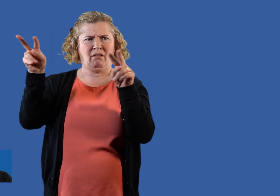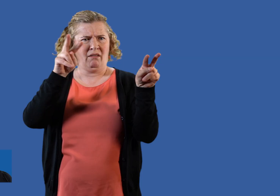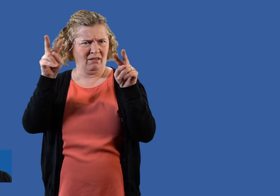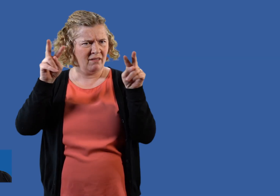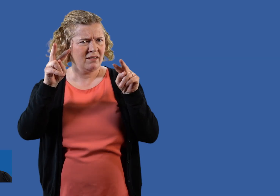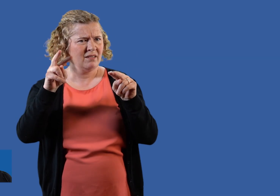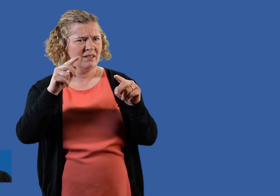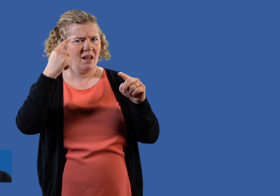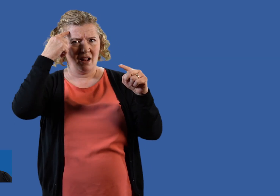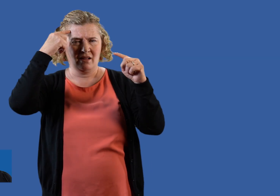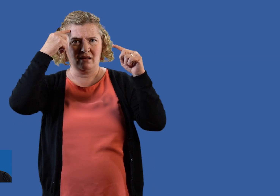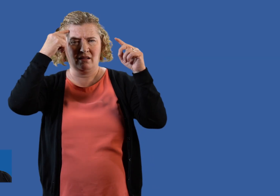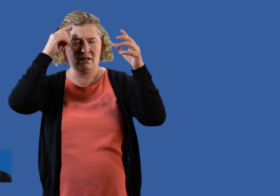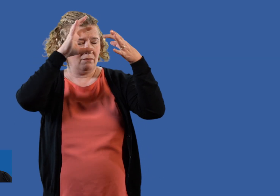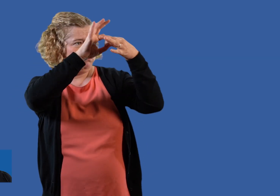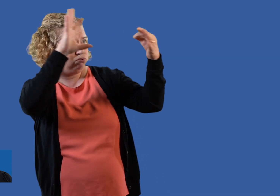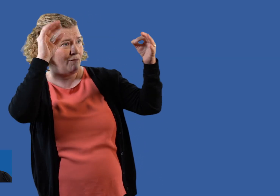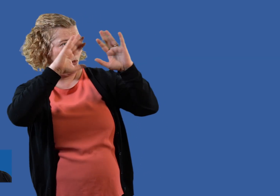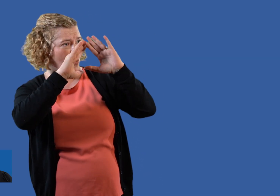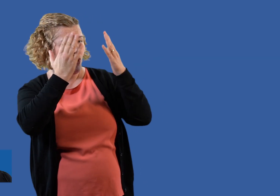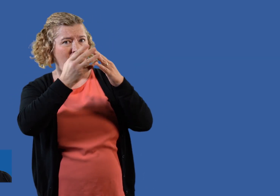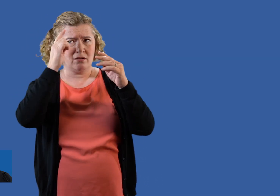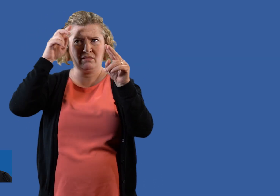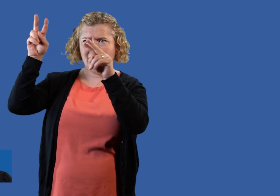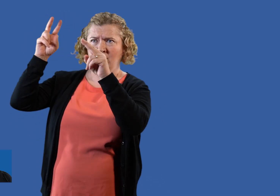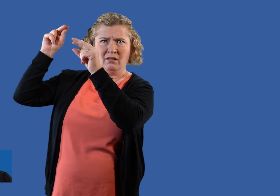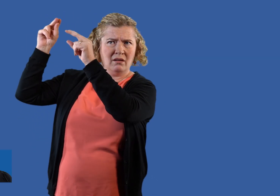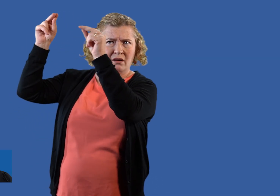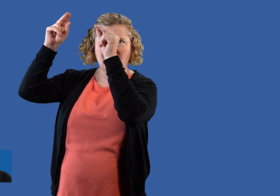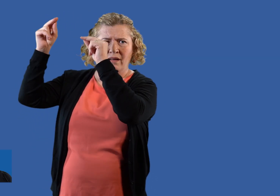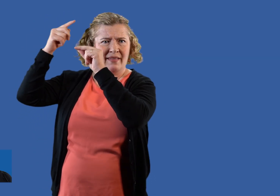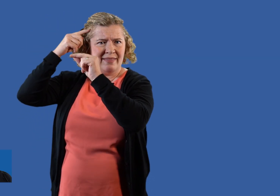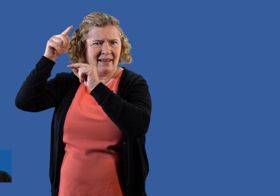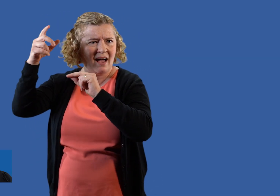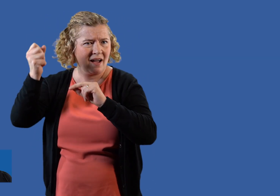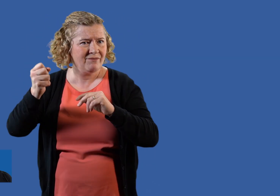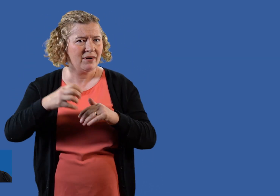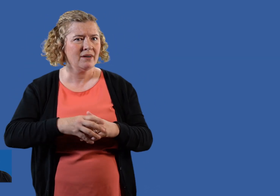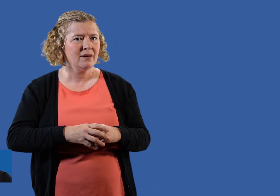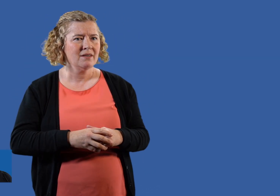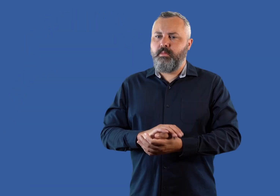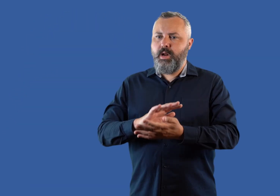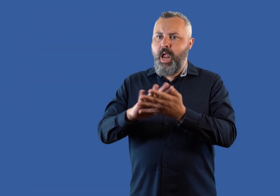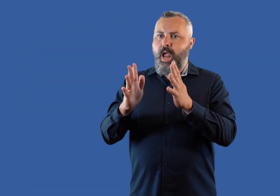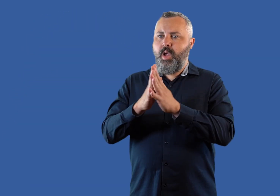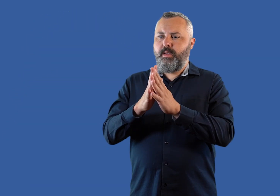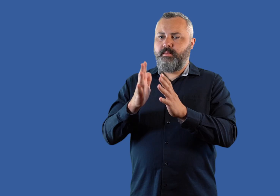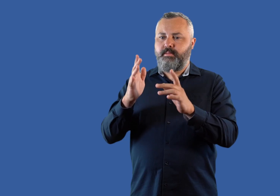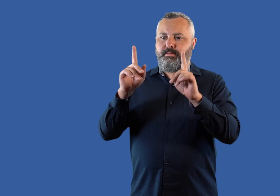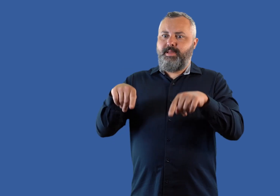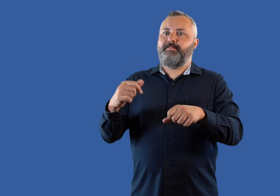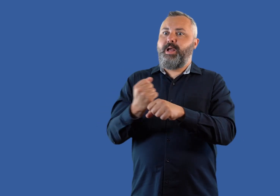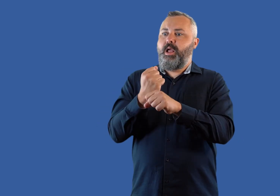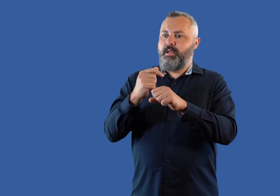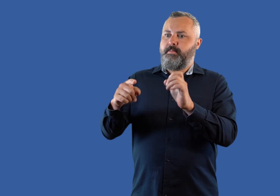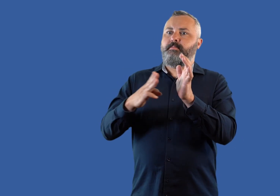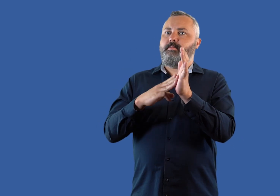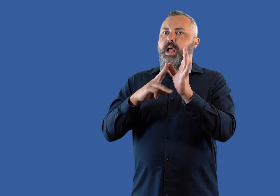hearing voices, including hallucinations, delusions, and that indicates a separation from reality. So, what causes mania?